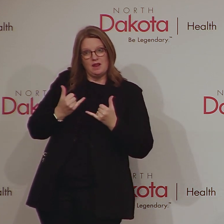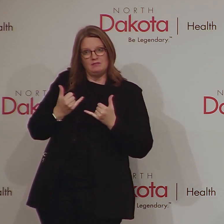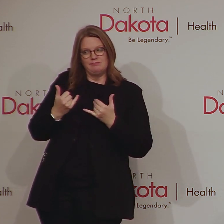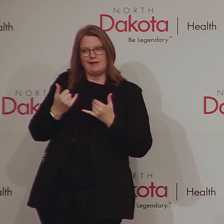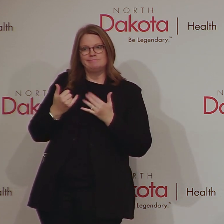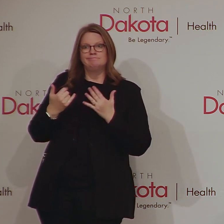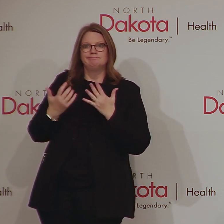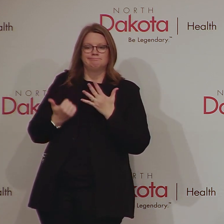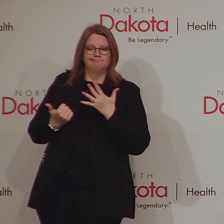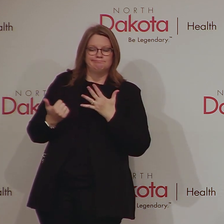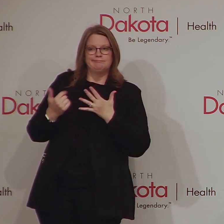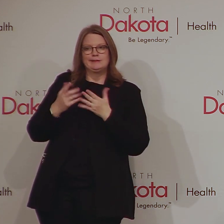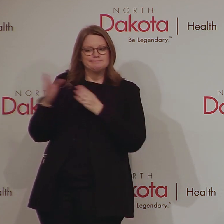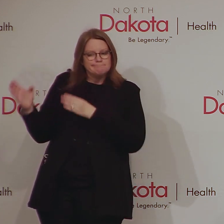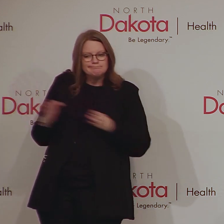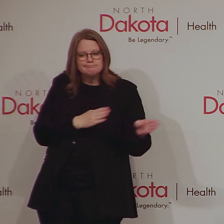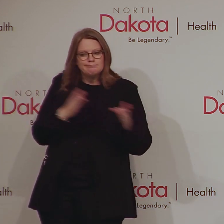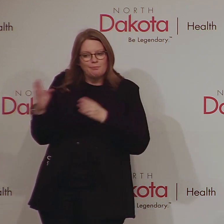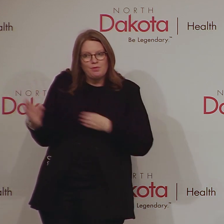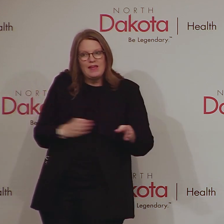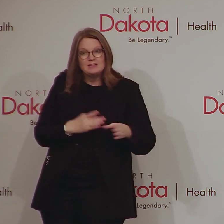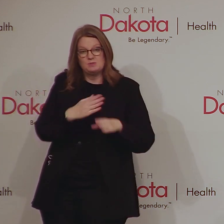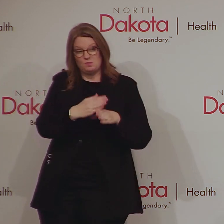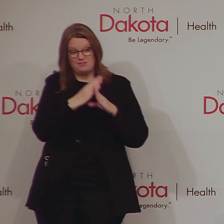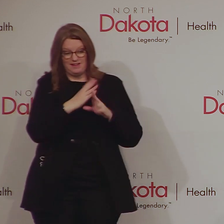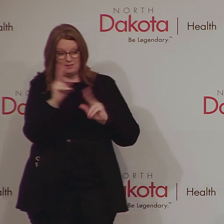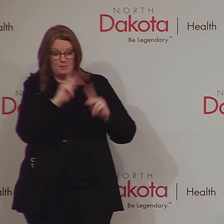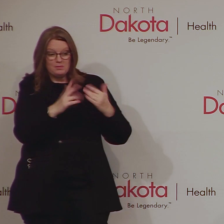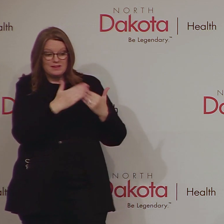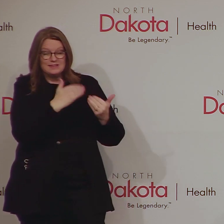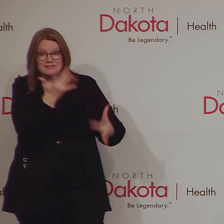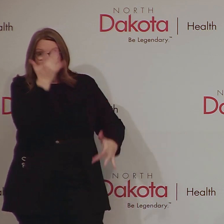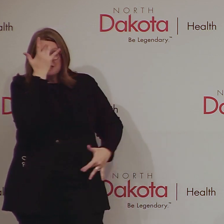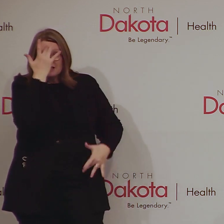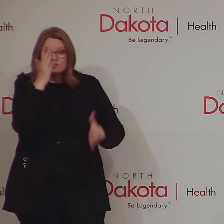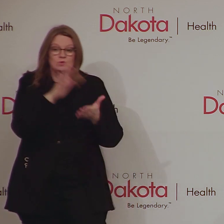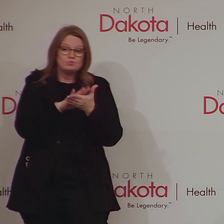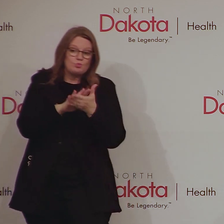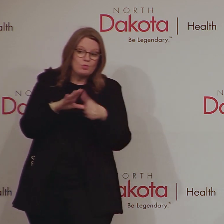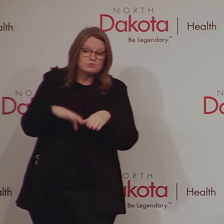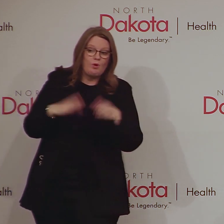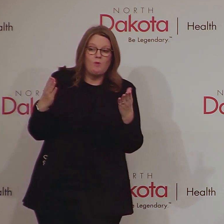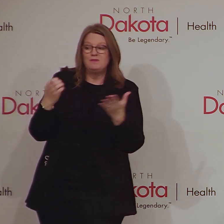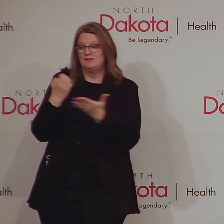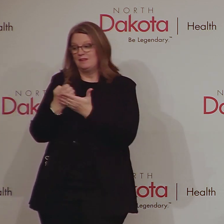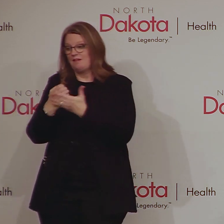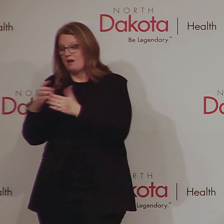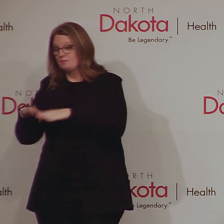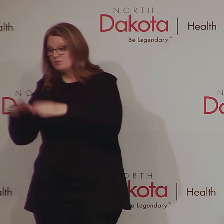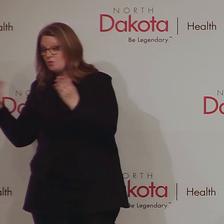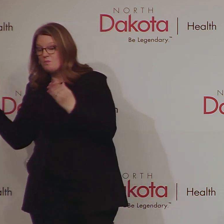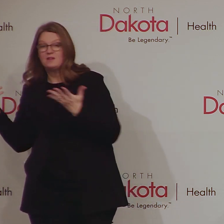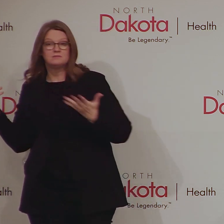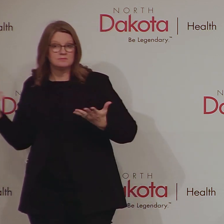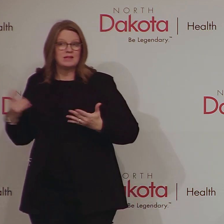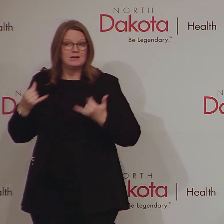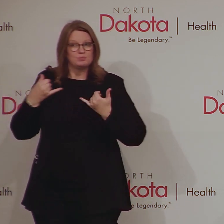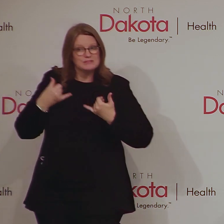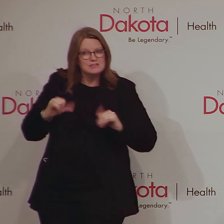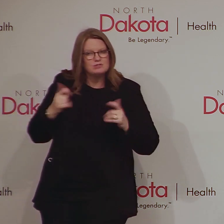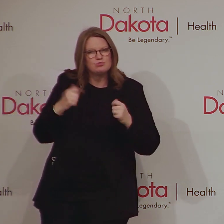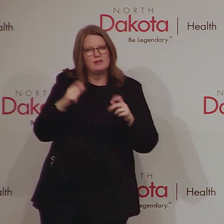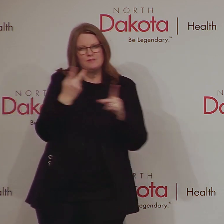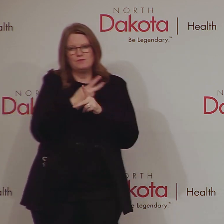that we can continue to protect the most vulnerable, keep our schools and our economy open as we continue to focus on rolling out